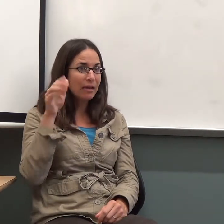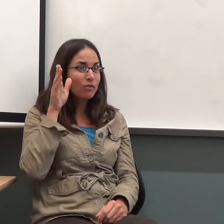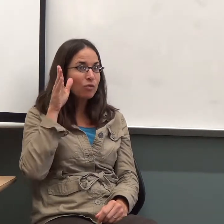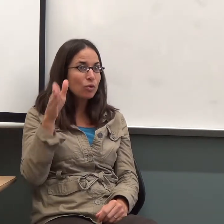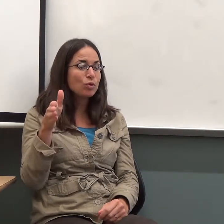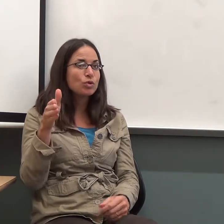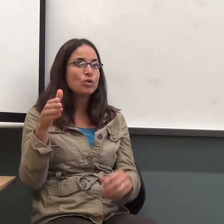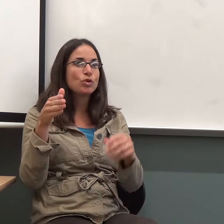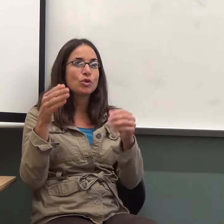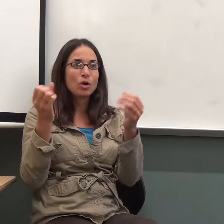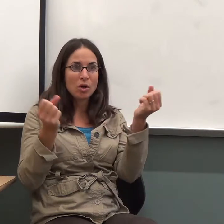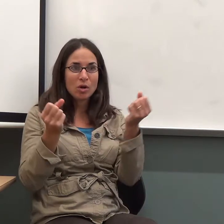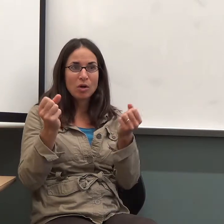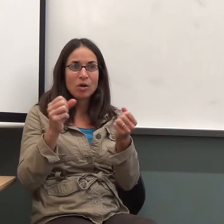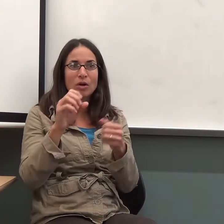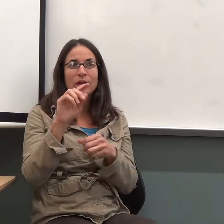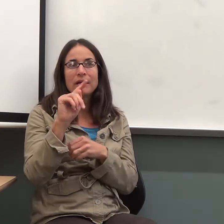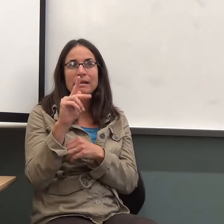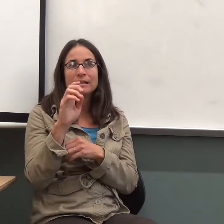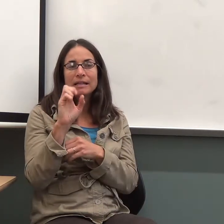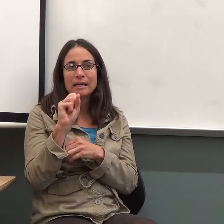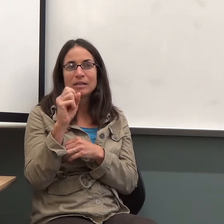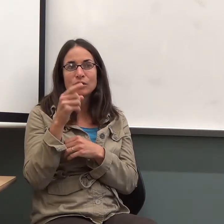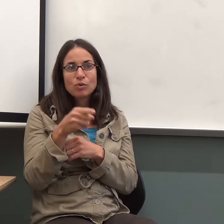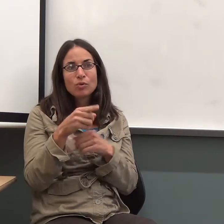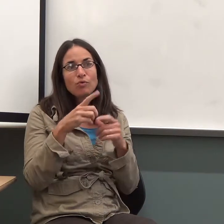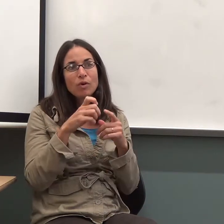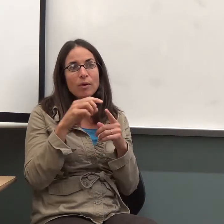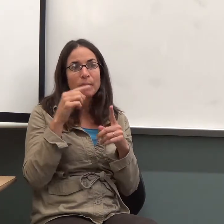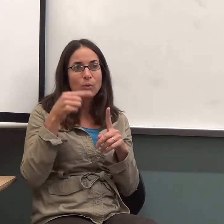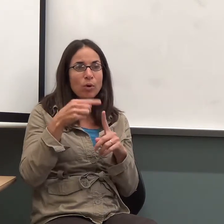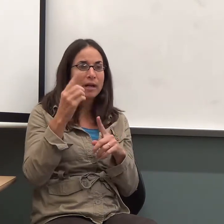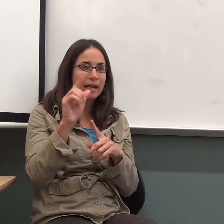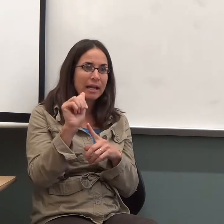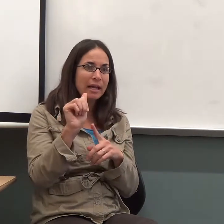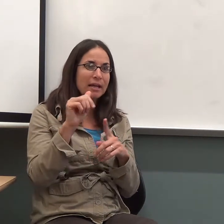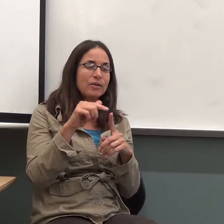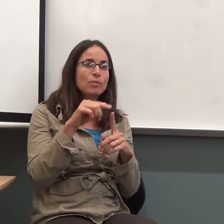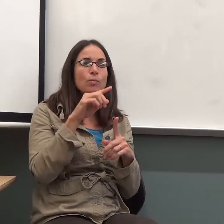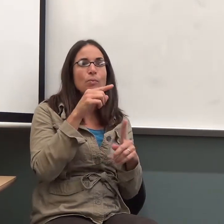takes you from point A to point B without touching